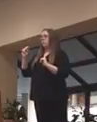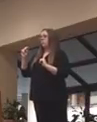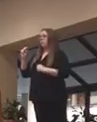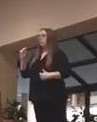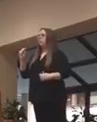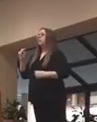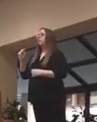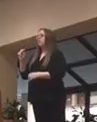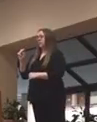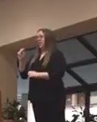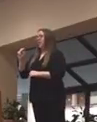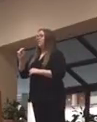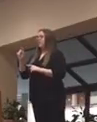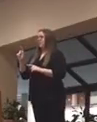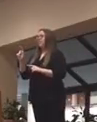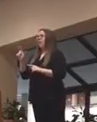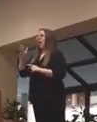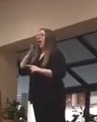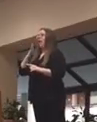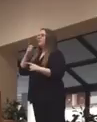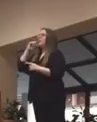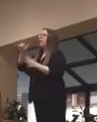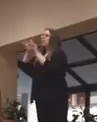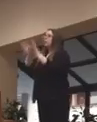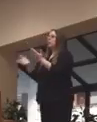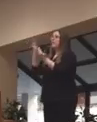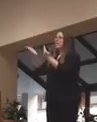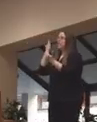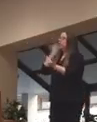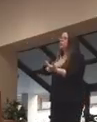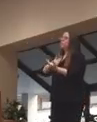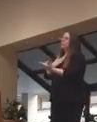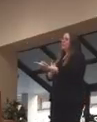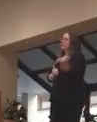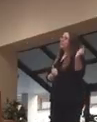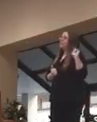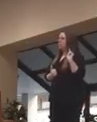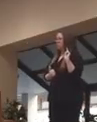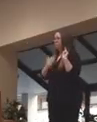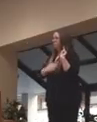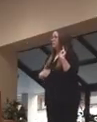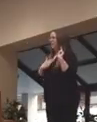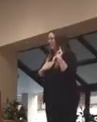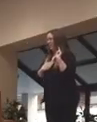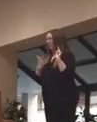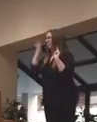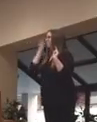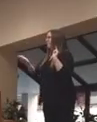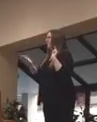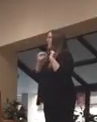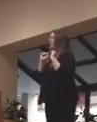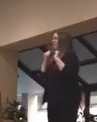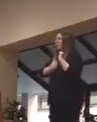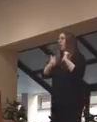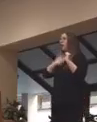your hand. And then we can get communication rolling. For ease of interpretation, please